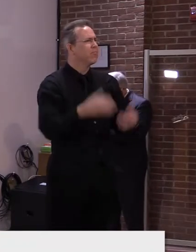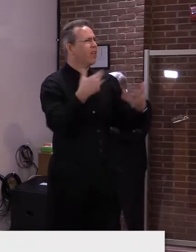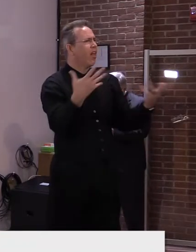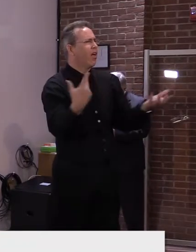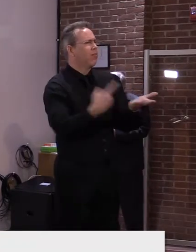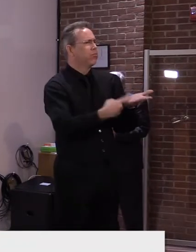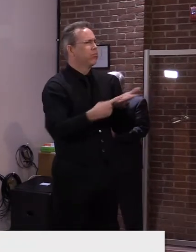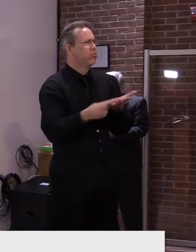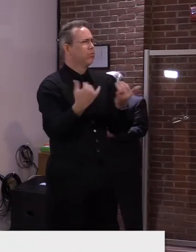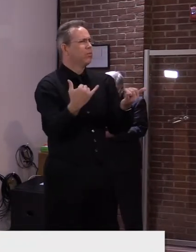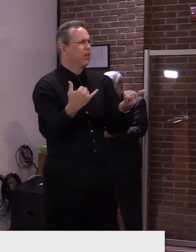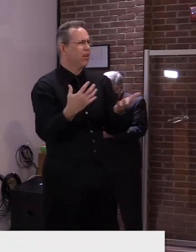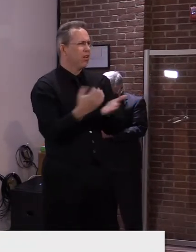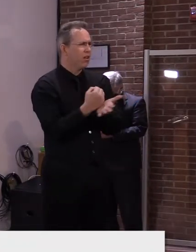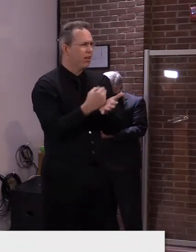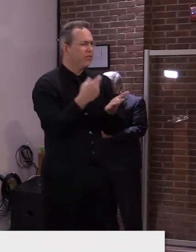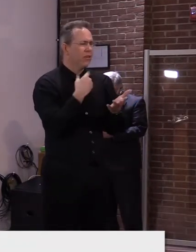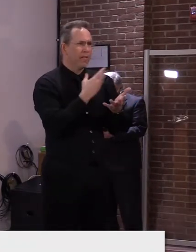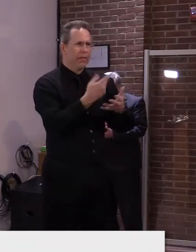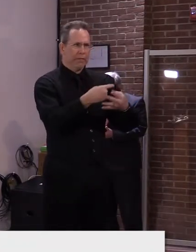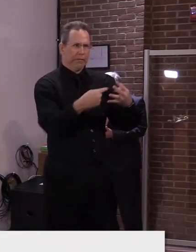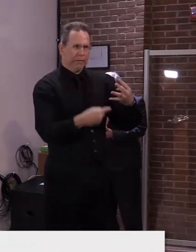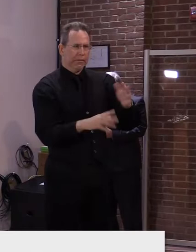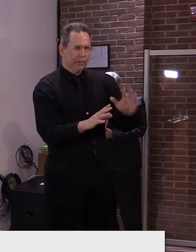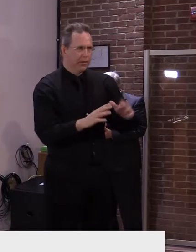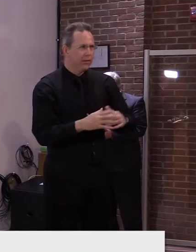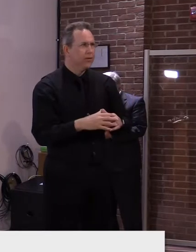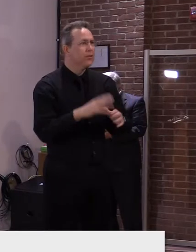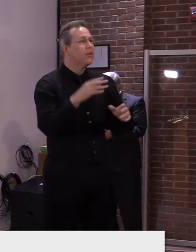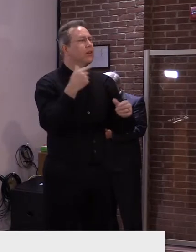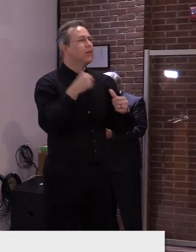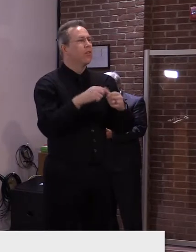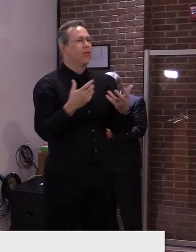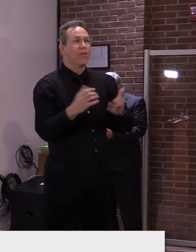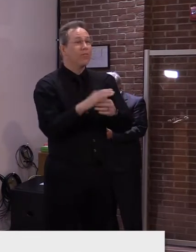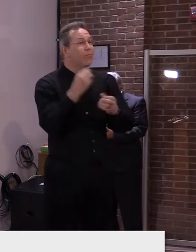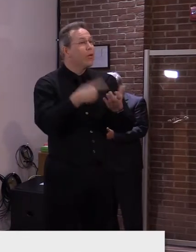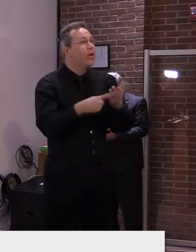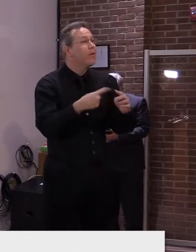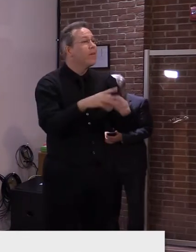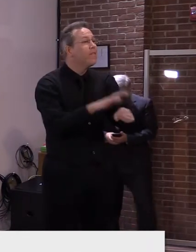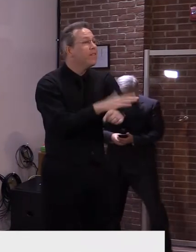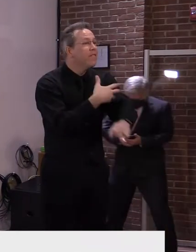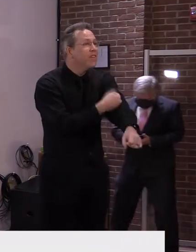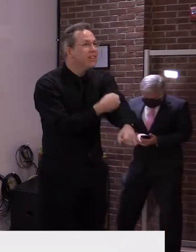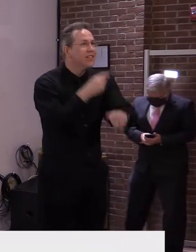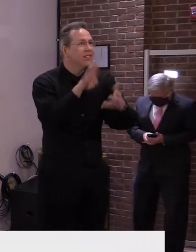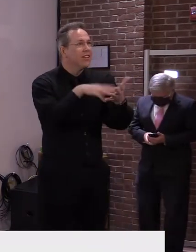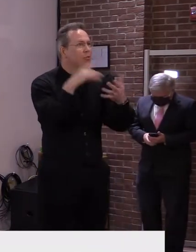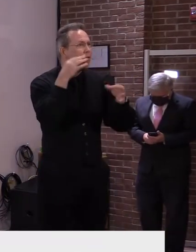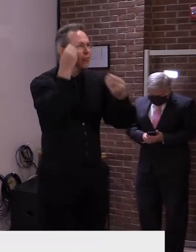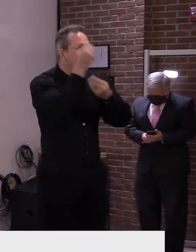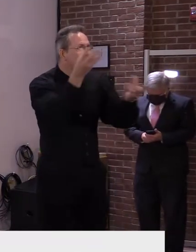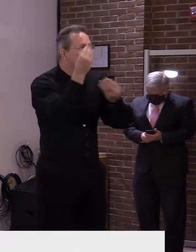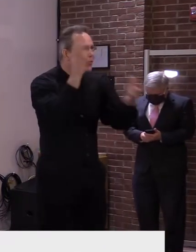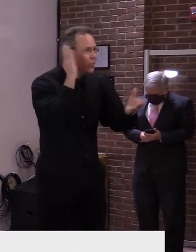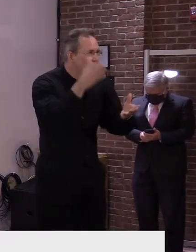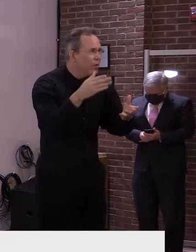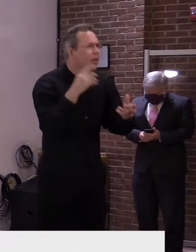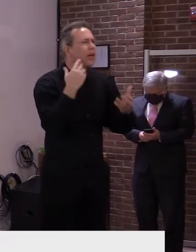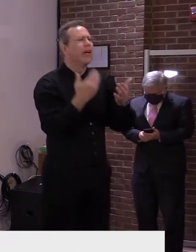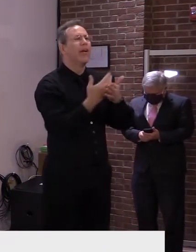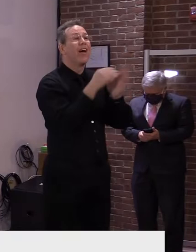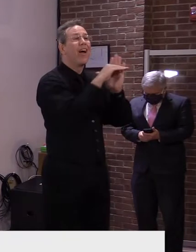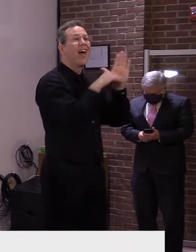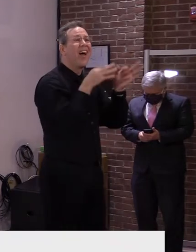We have several things to cover today, including our full vaccination schedule, as well as a small change in guidance. But